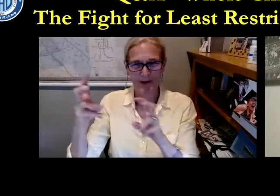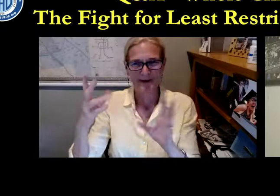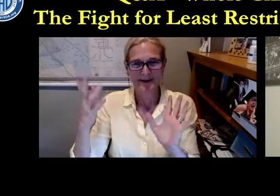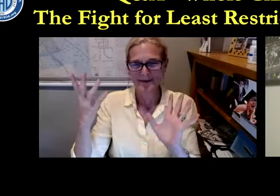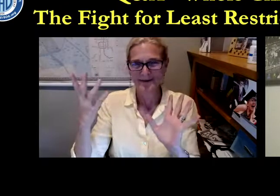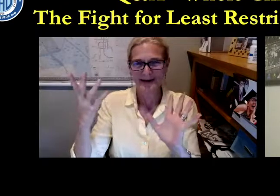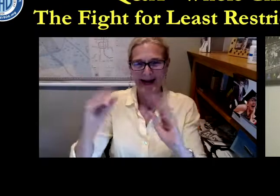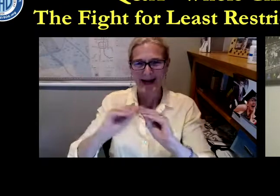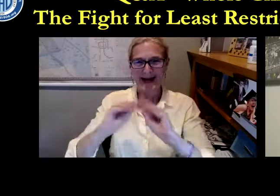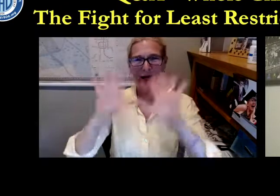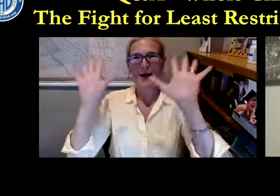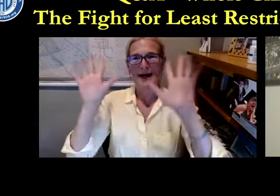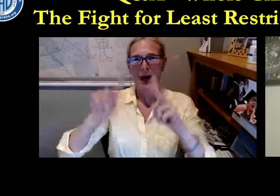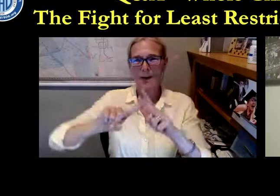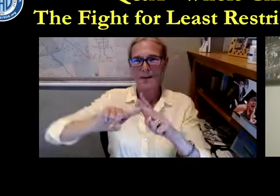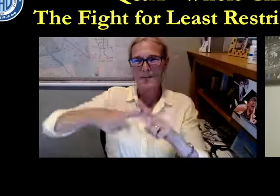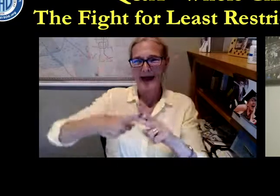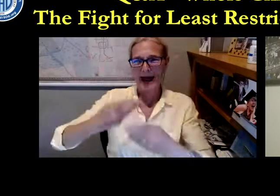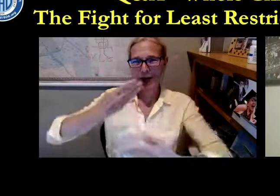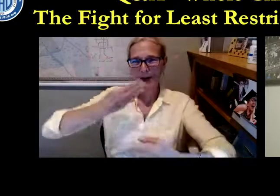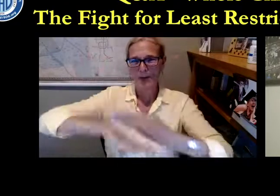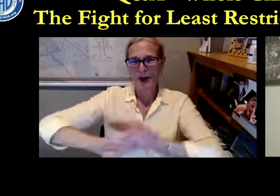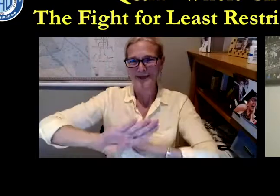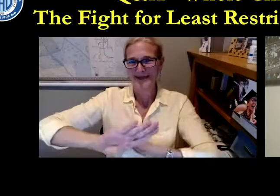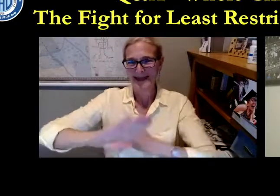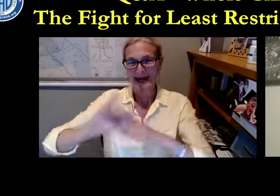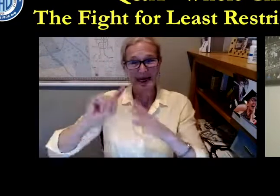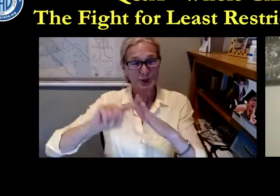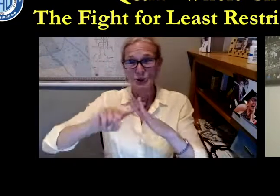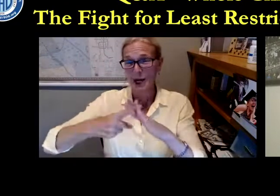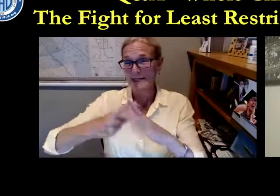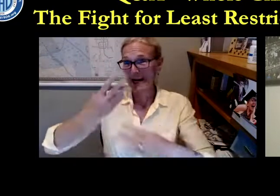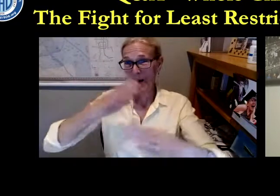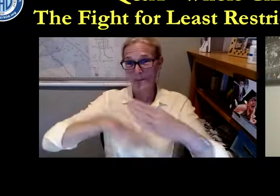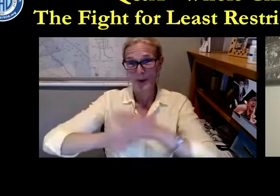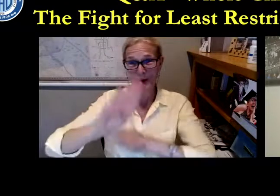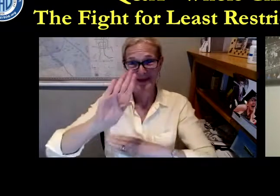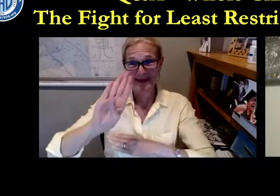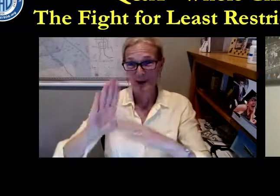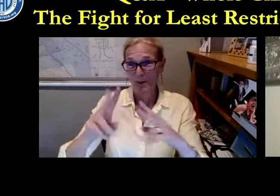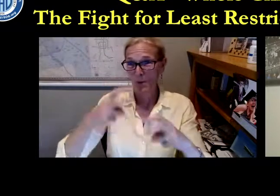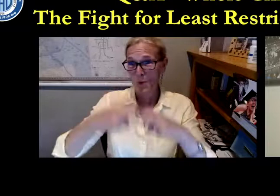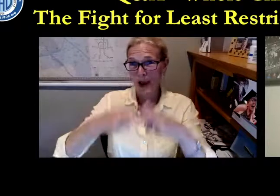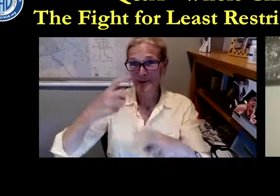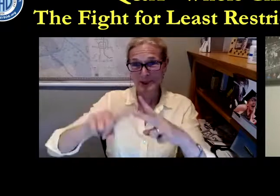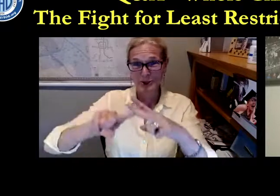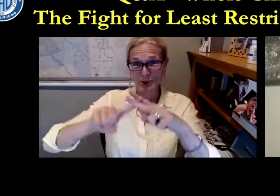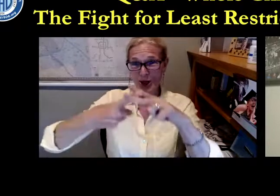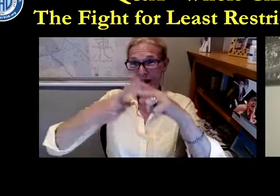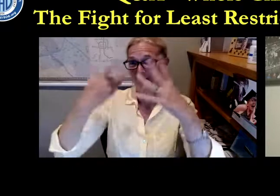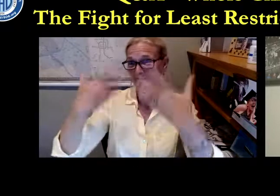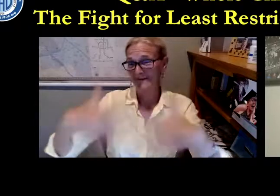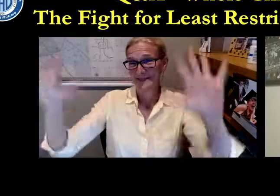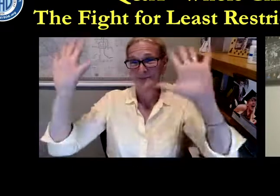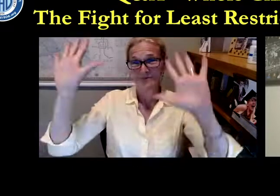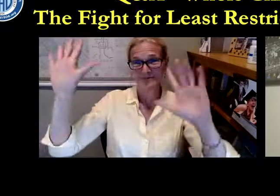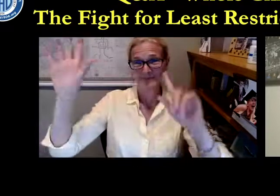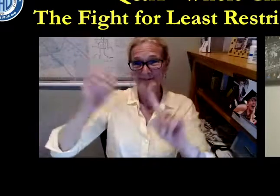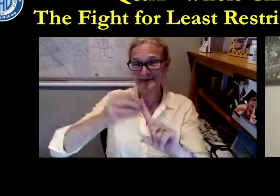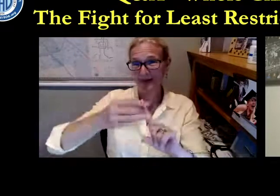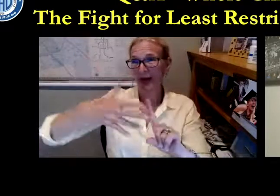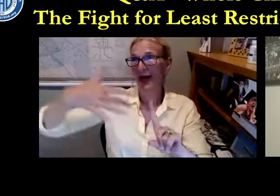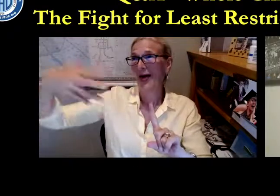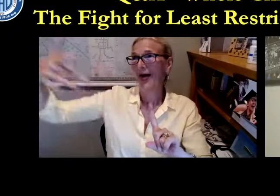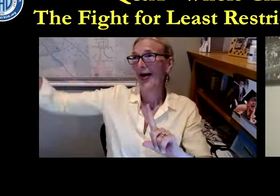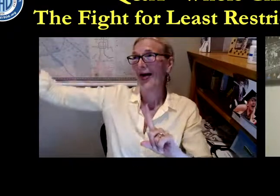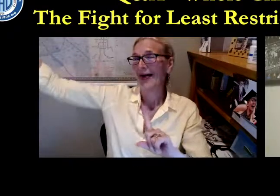really illuminates the issue of from birth, right? Where